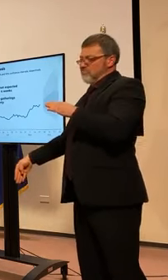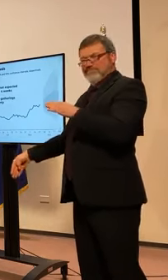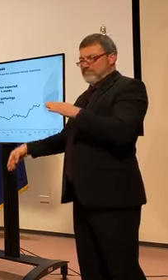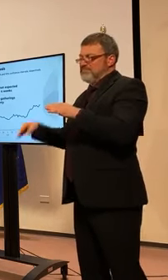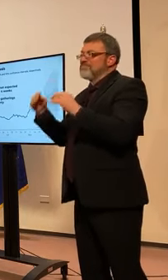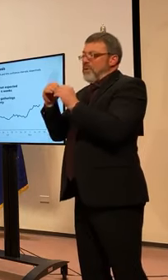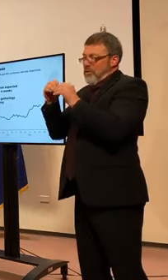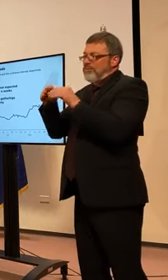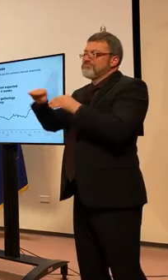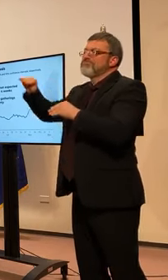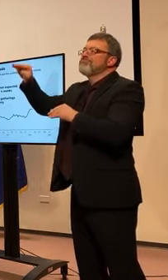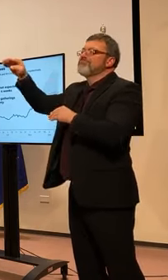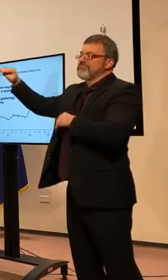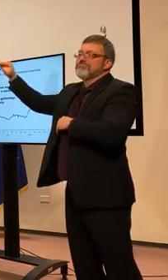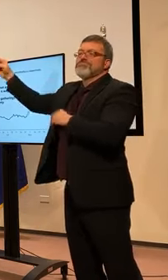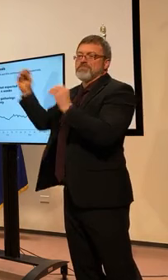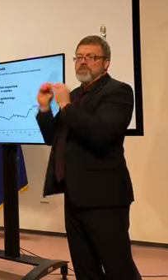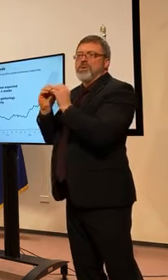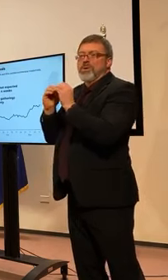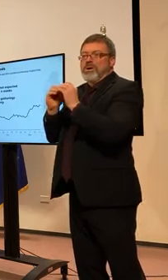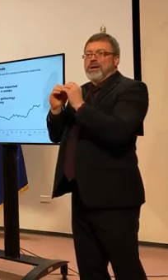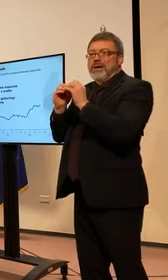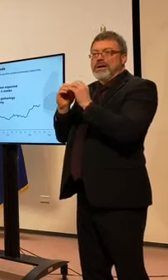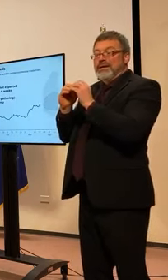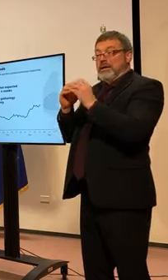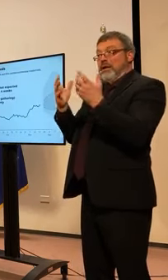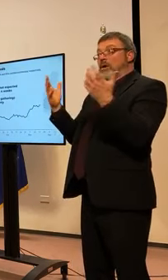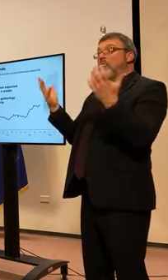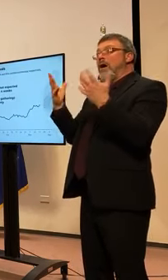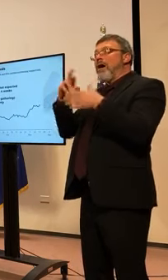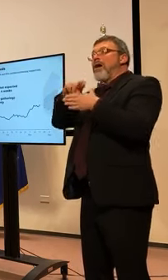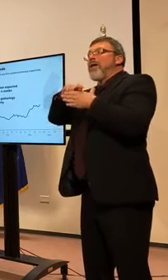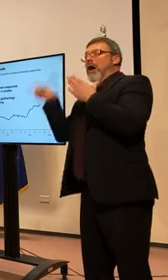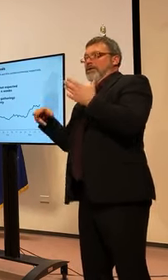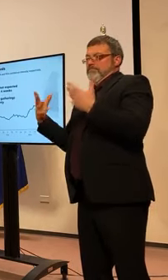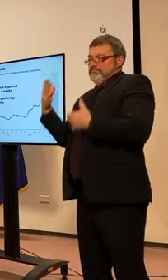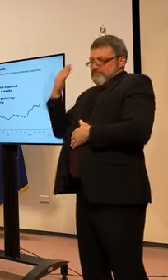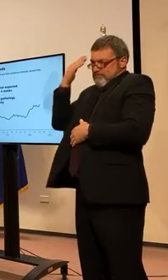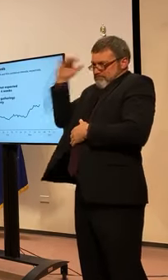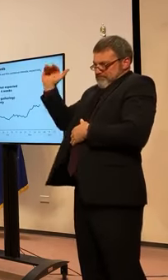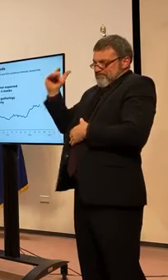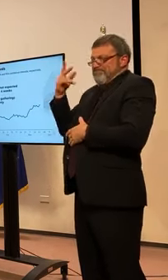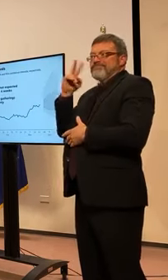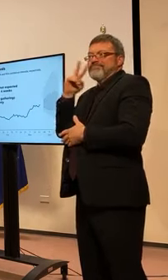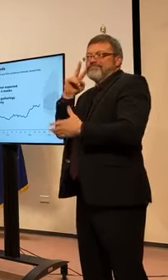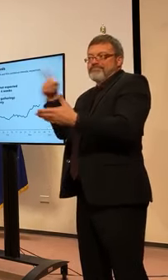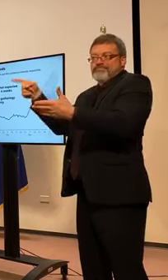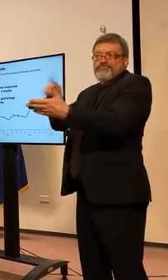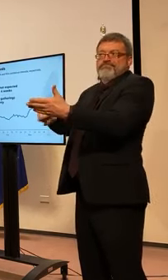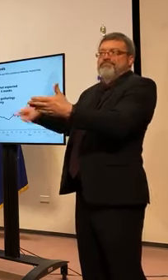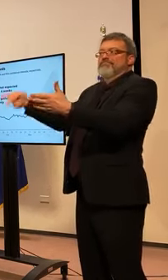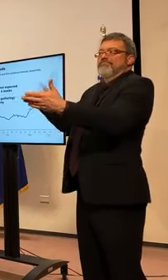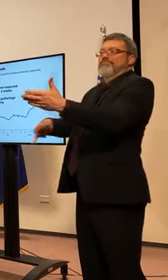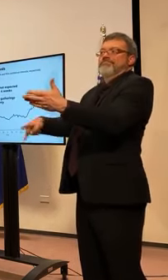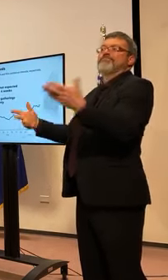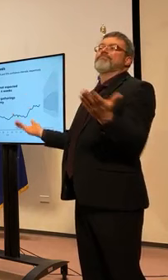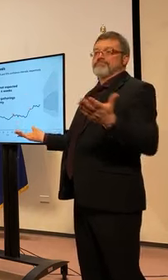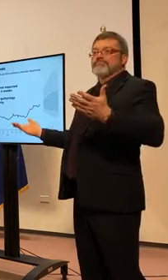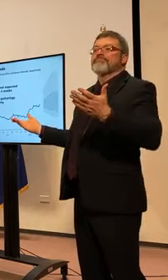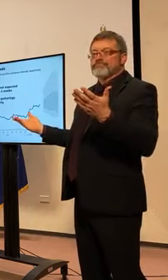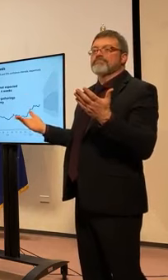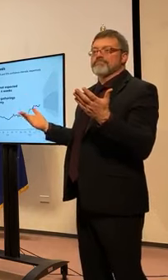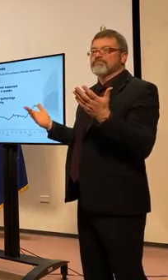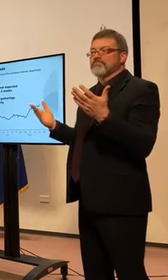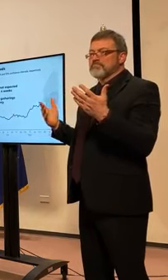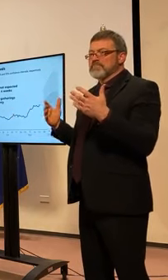of uncertainty in terms of its direct impact that it will have on our cases here in Vermont and around the region as well. And